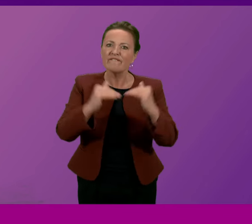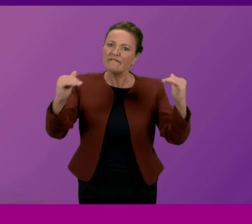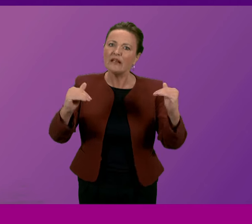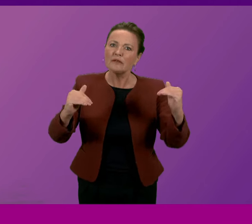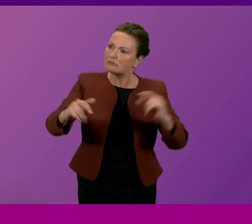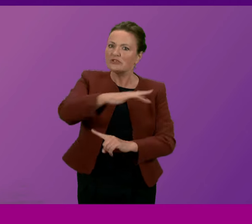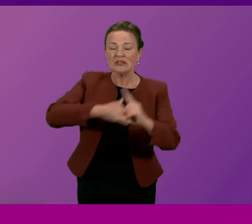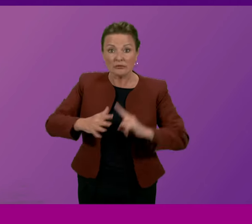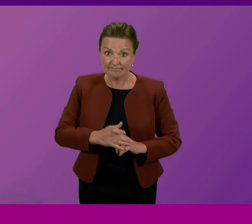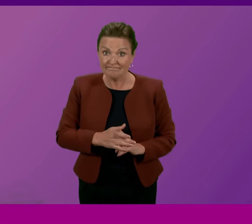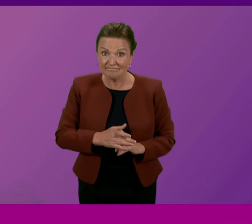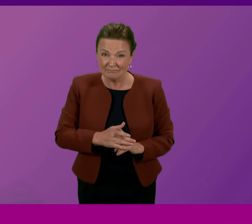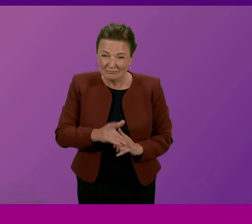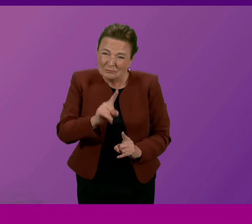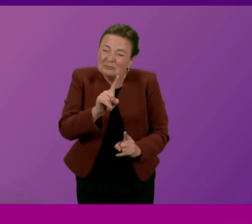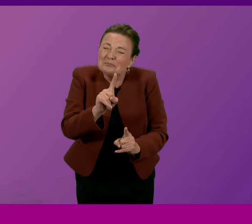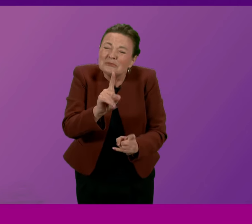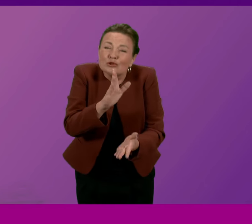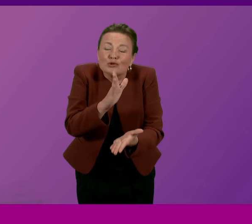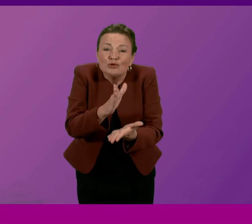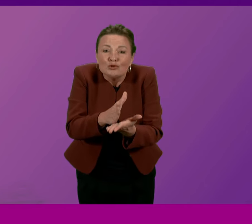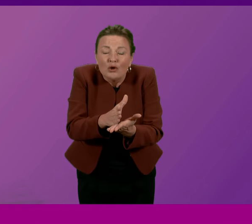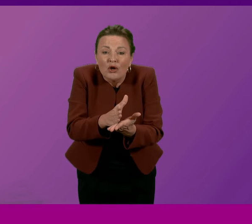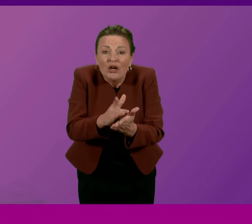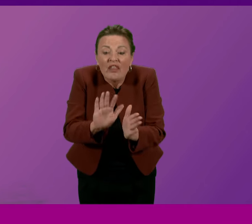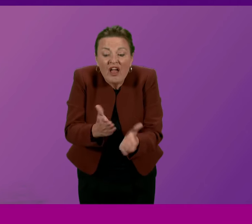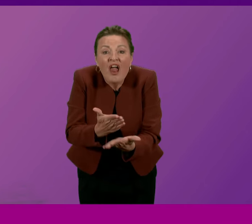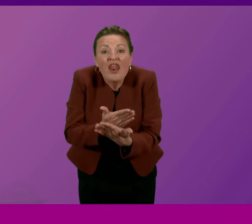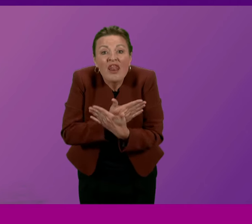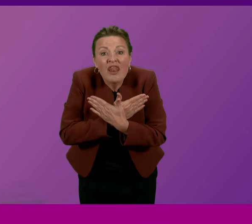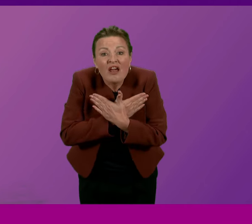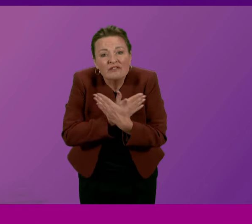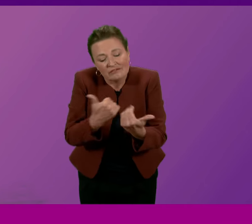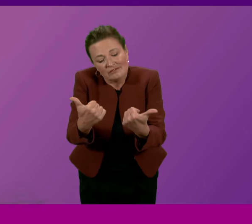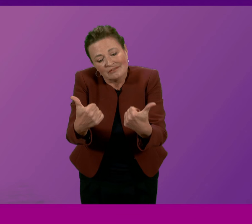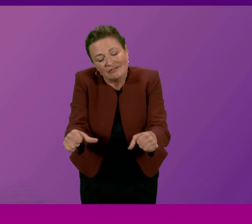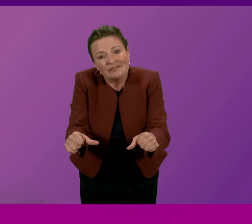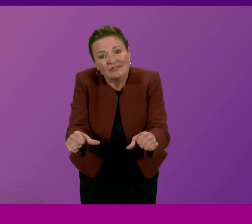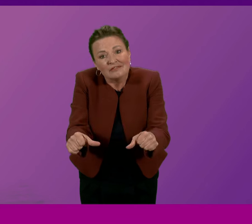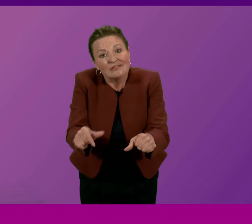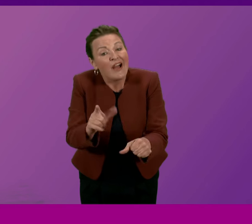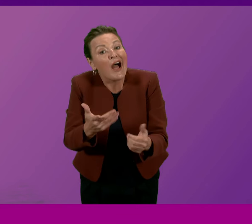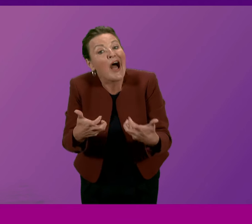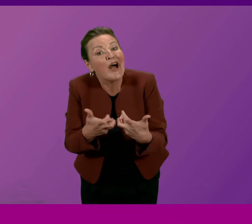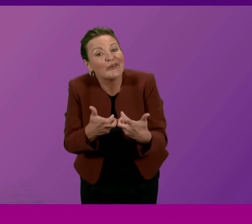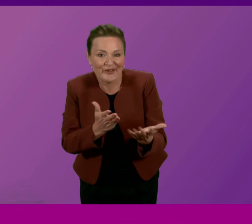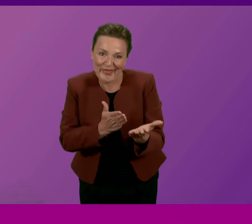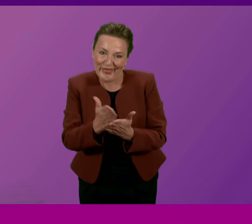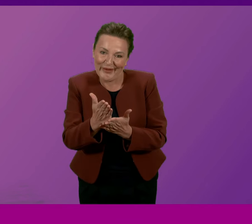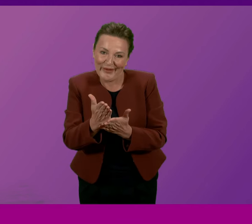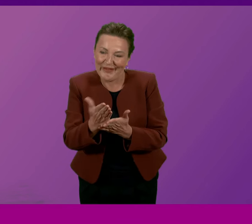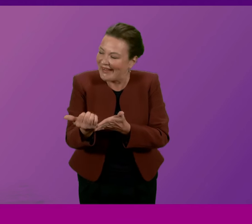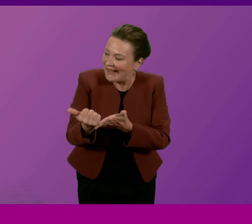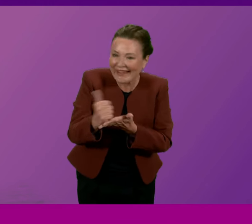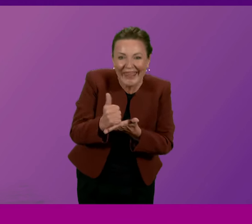sure that love could truly prevail through equal marriage, enabling children to have the best start in life